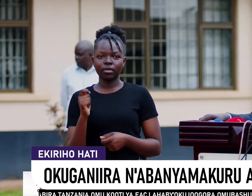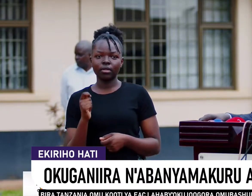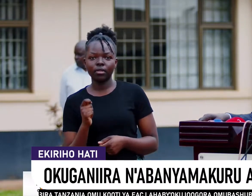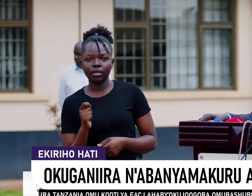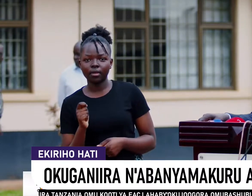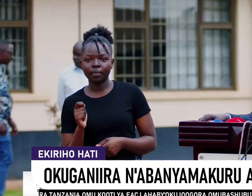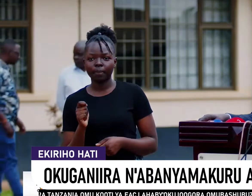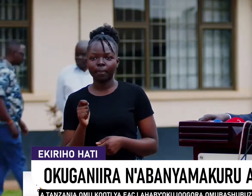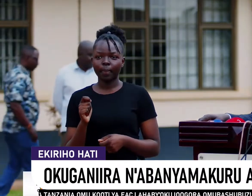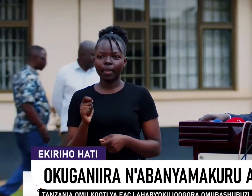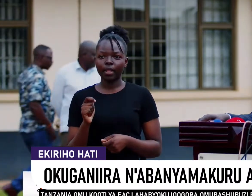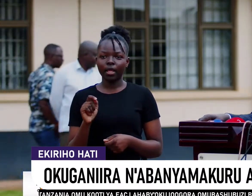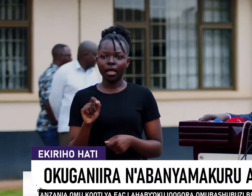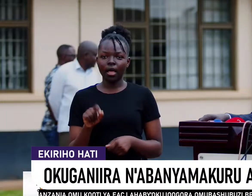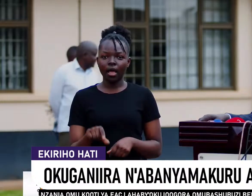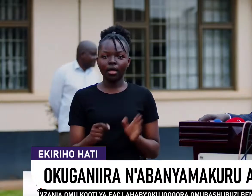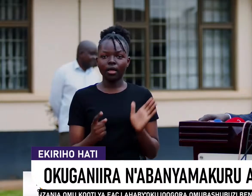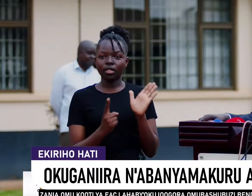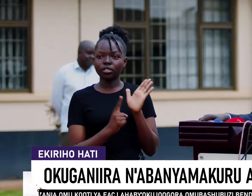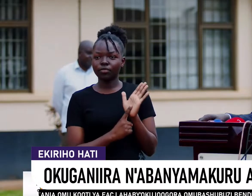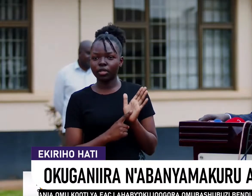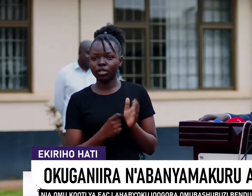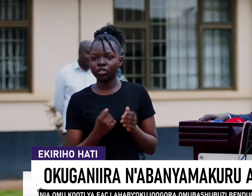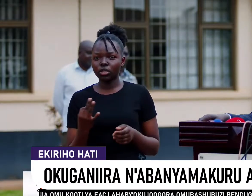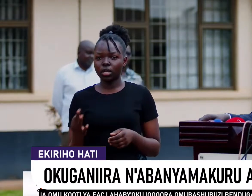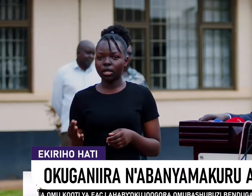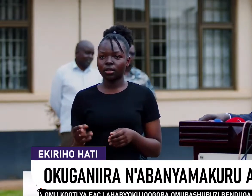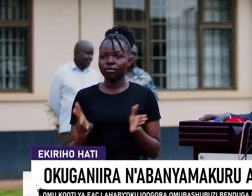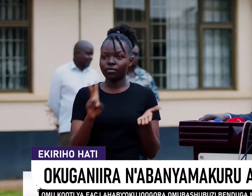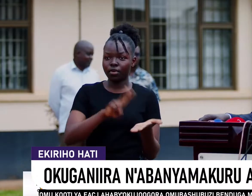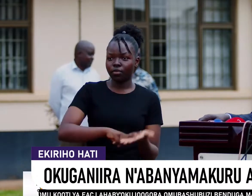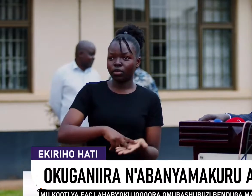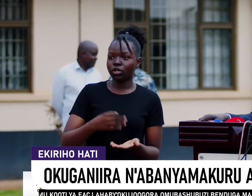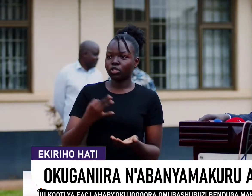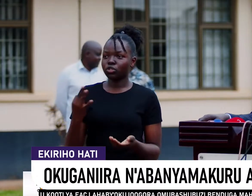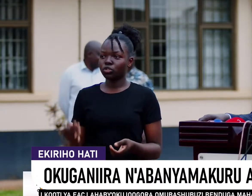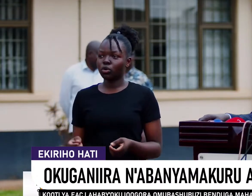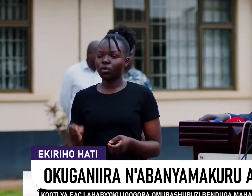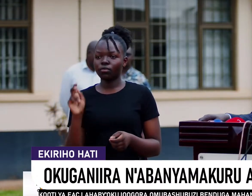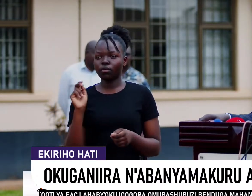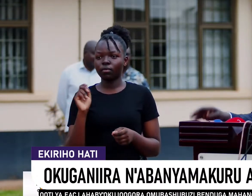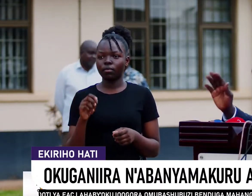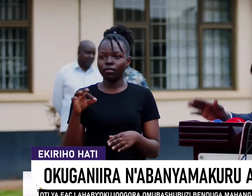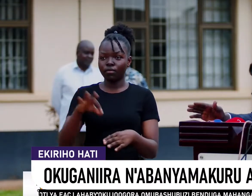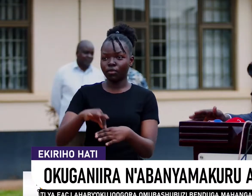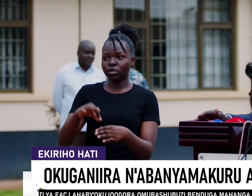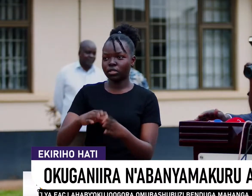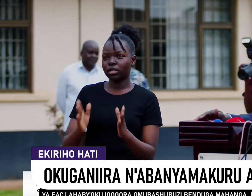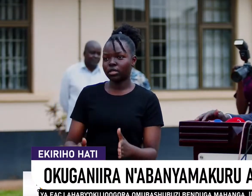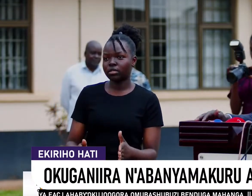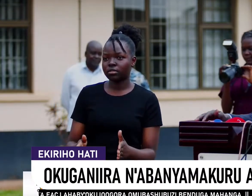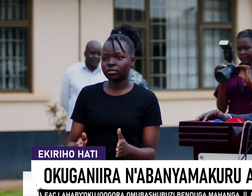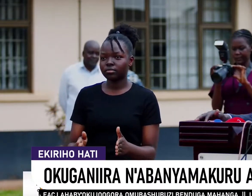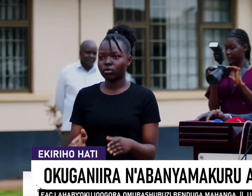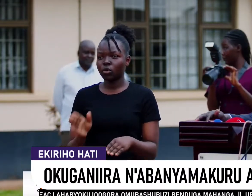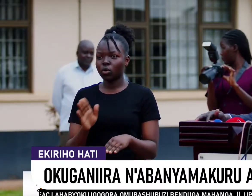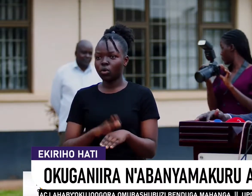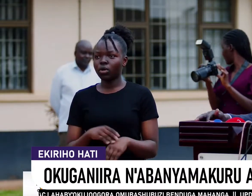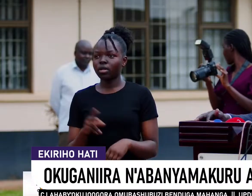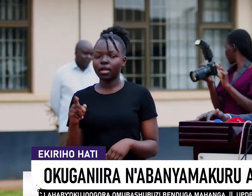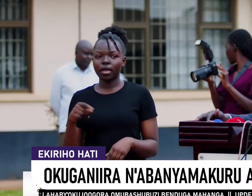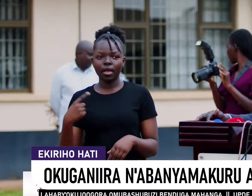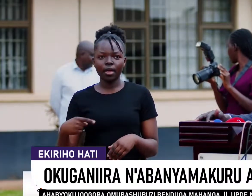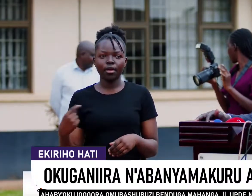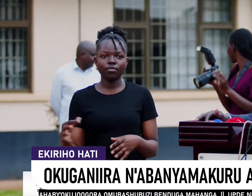identification and verification of voters at every polling station, or a voter at every polling